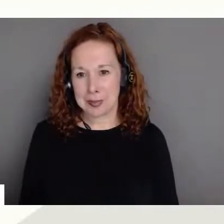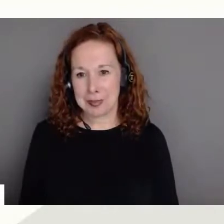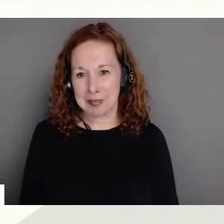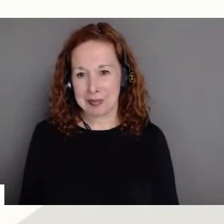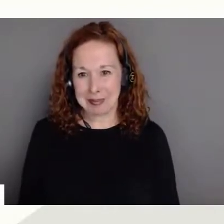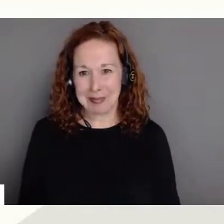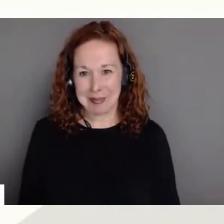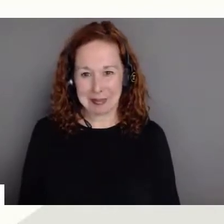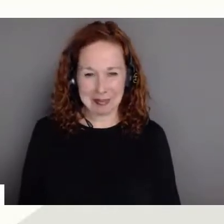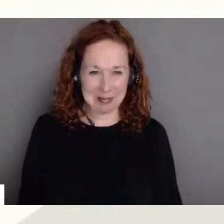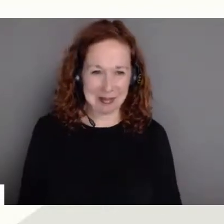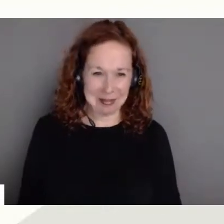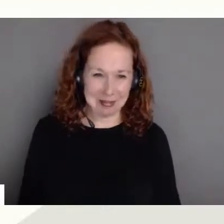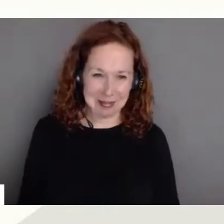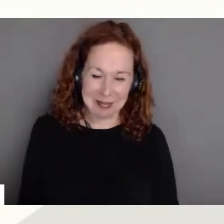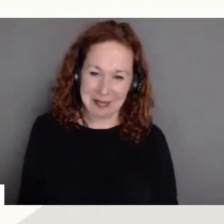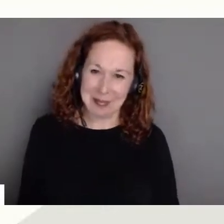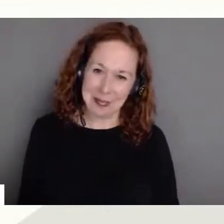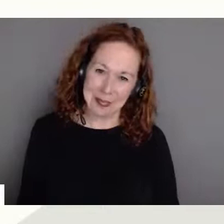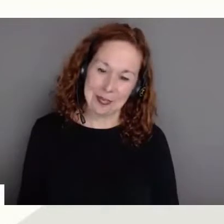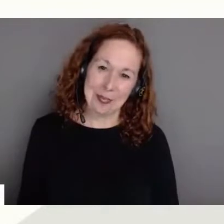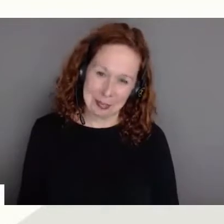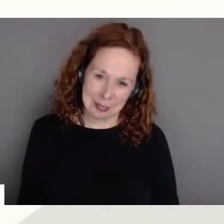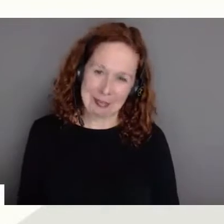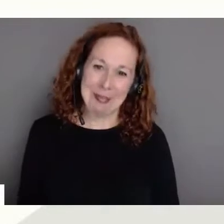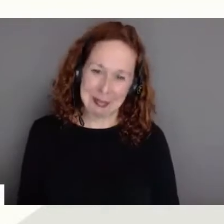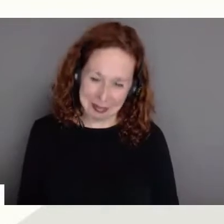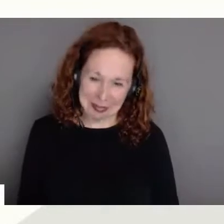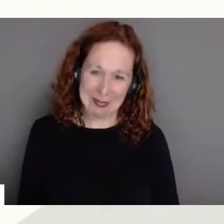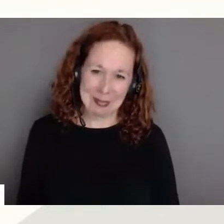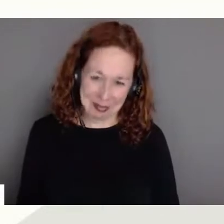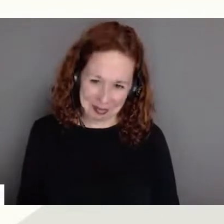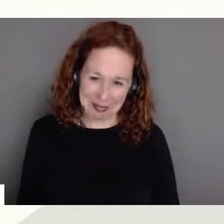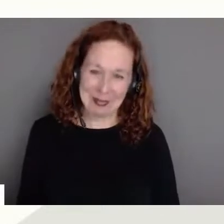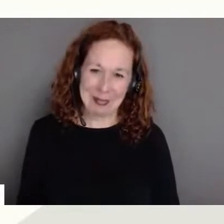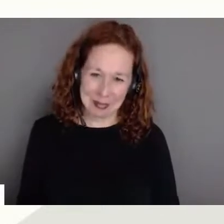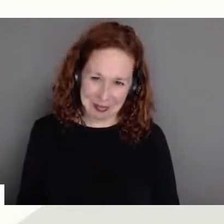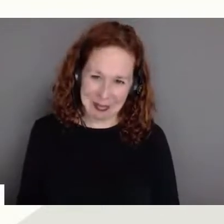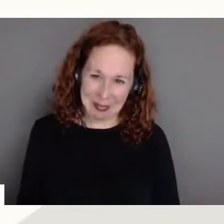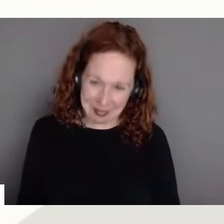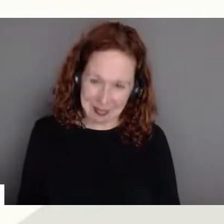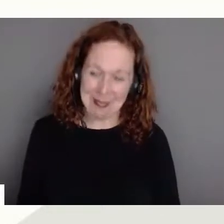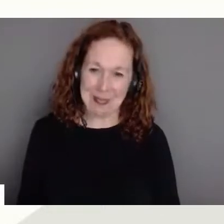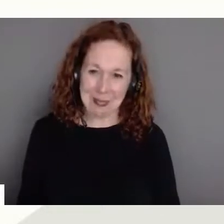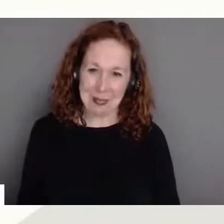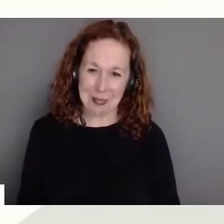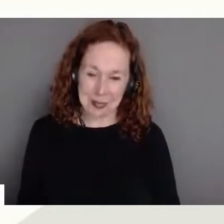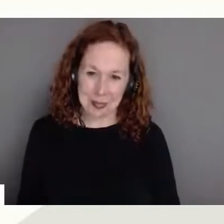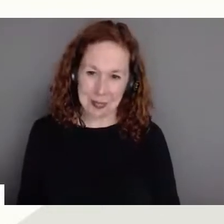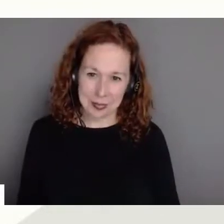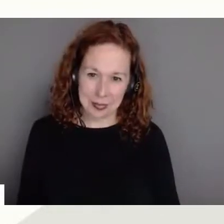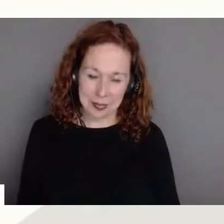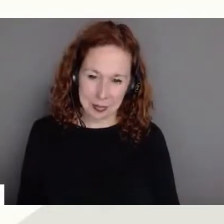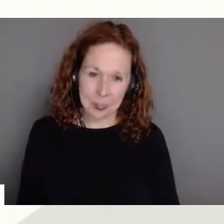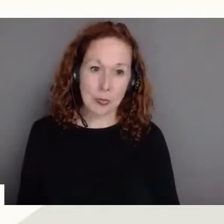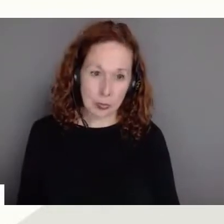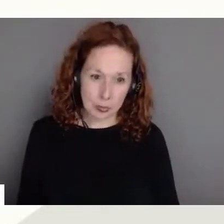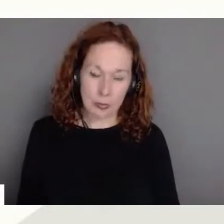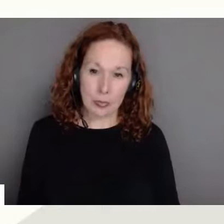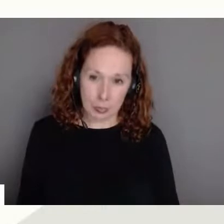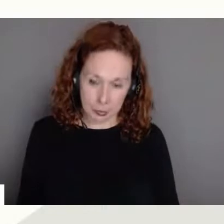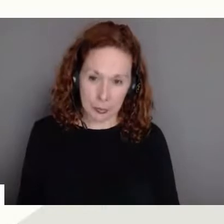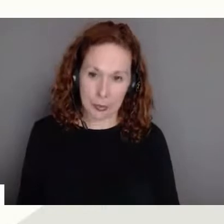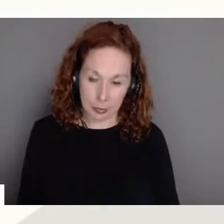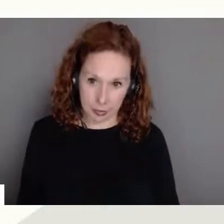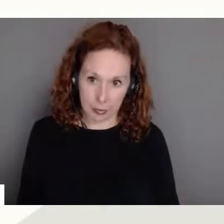We're friends, but we met yesterday to just make sure there was no bugs in the system and we could hear each other and see each other. But we had an awesome conversation.